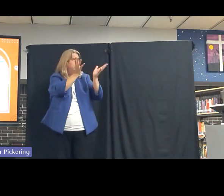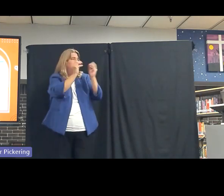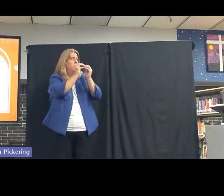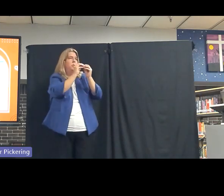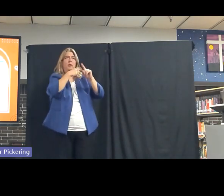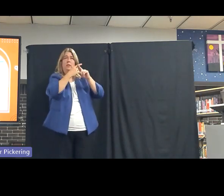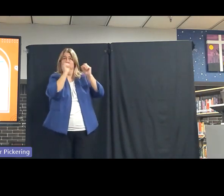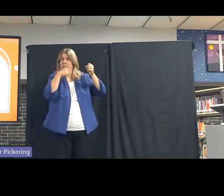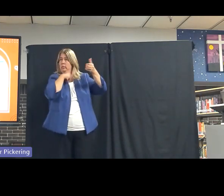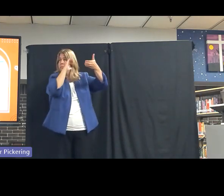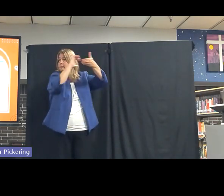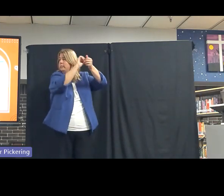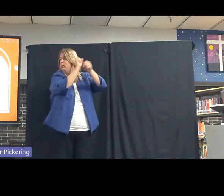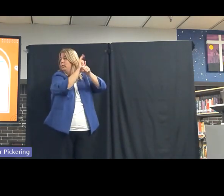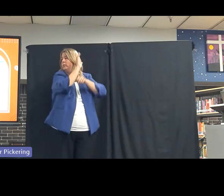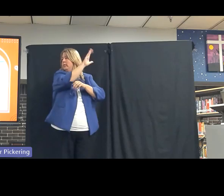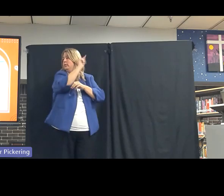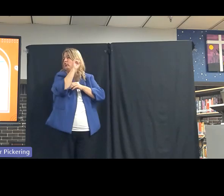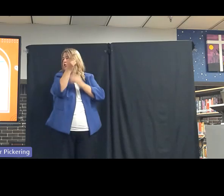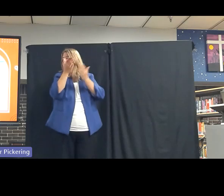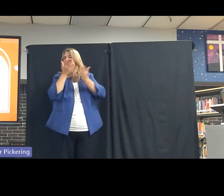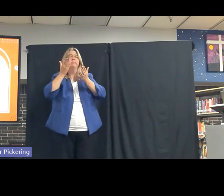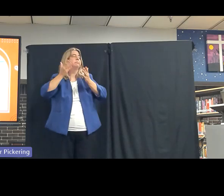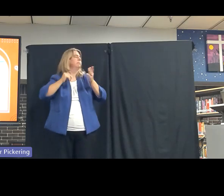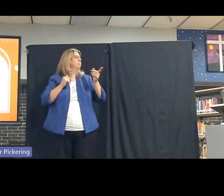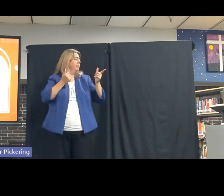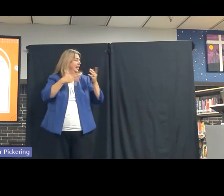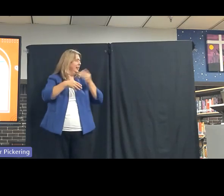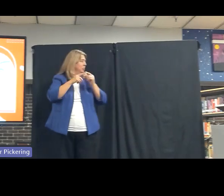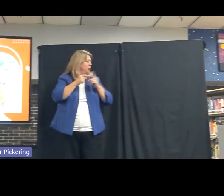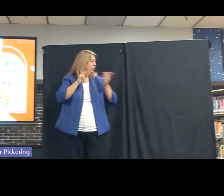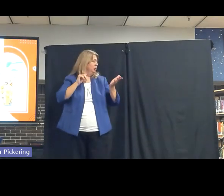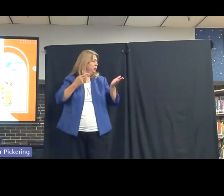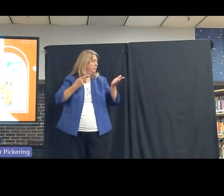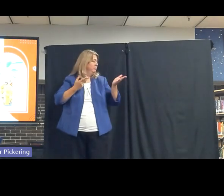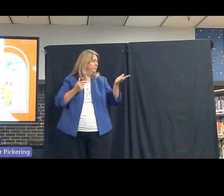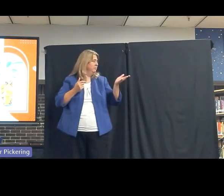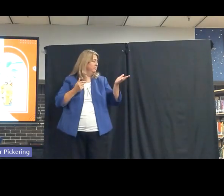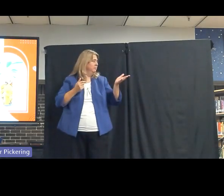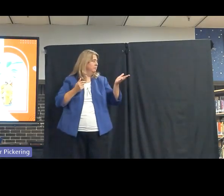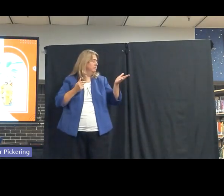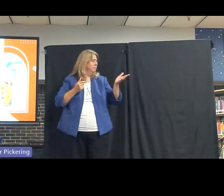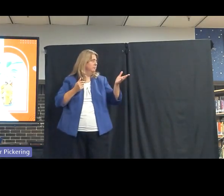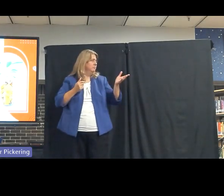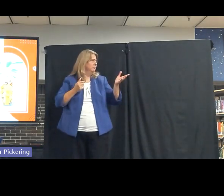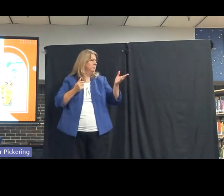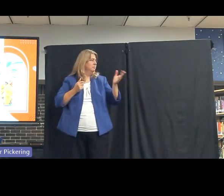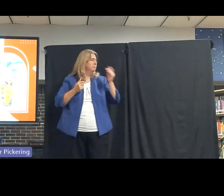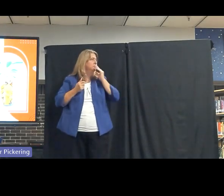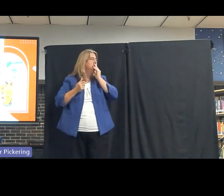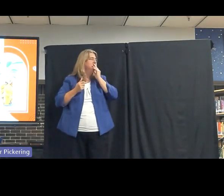finished up. So we're still looking towards more dialogue with them about the trash service.